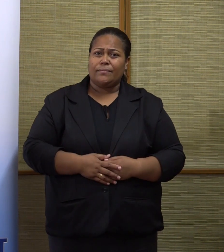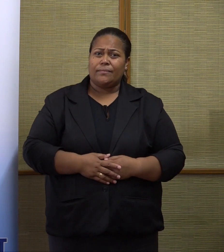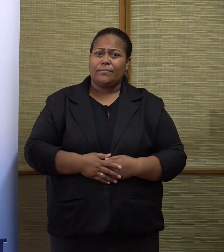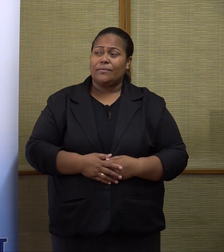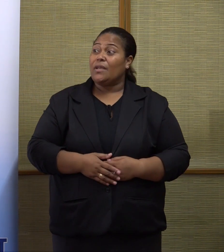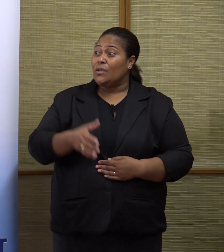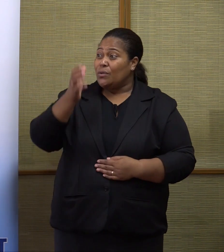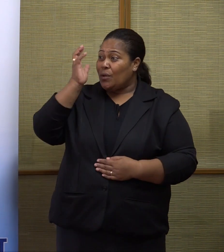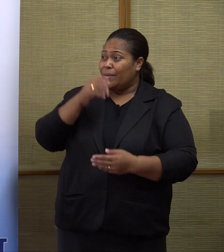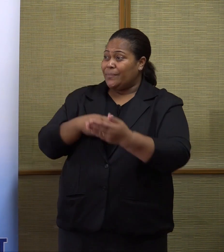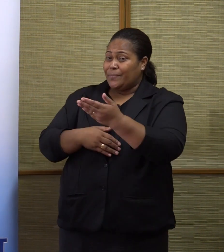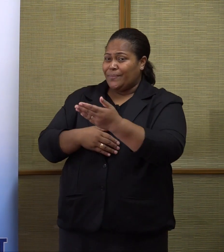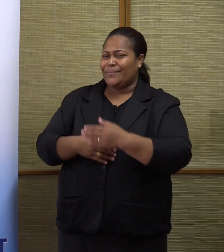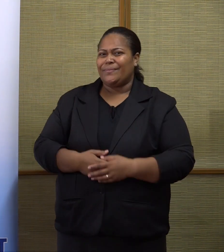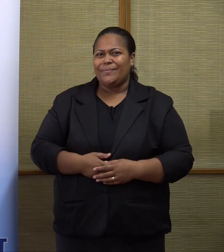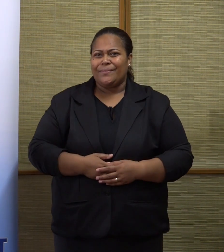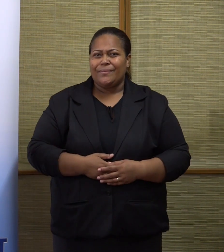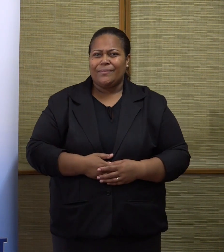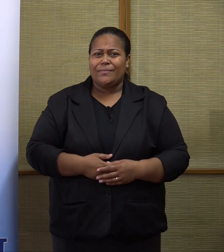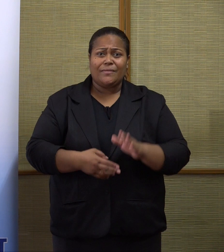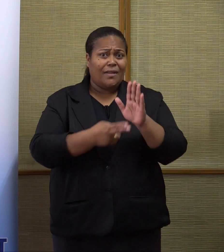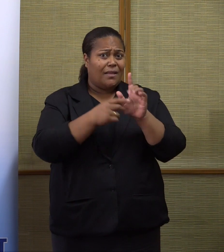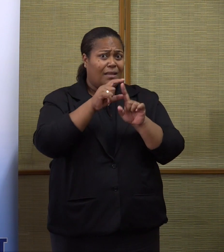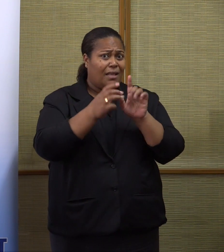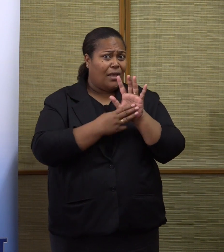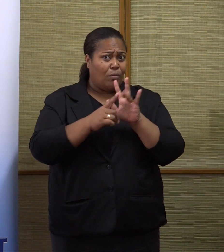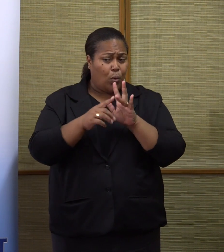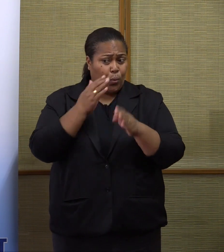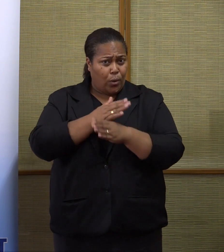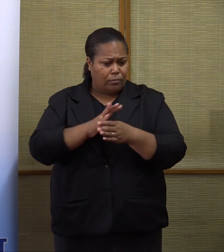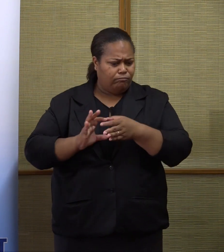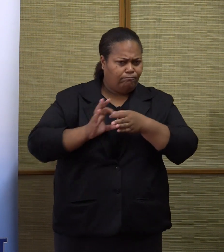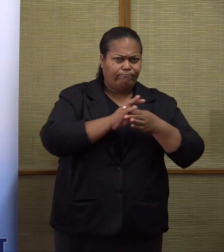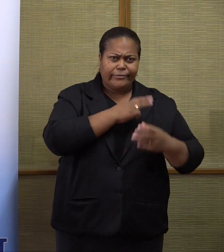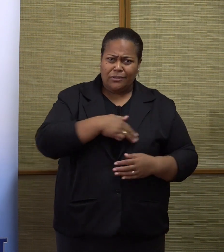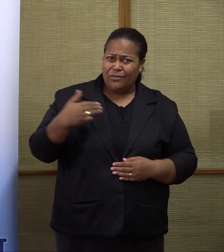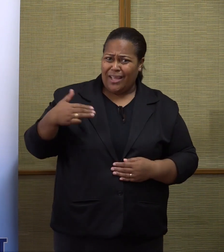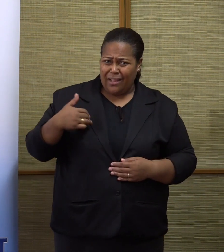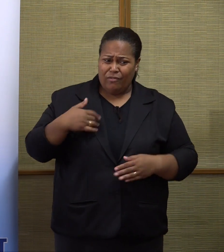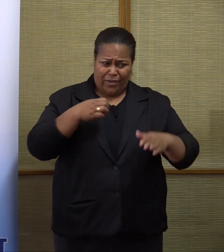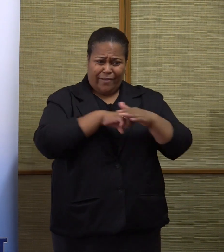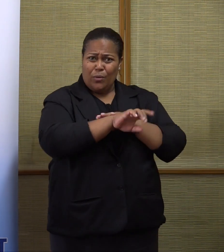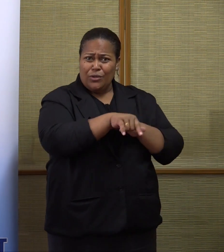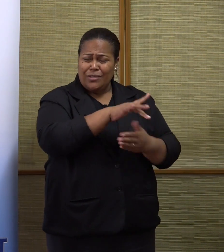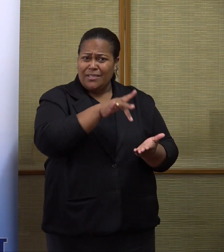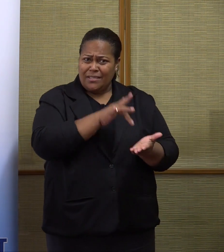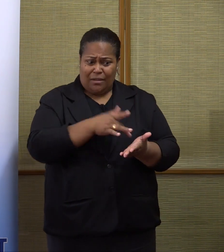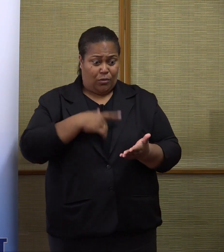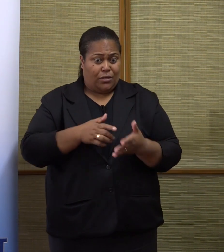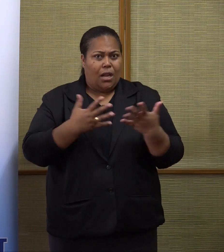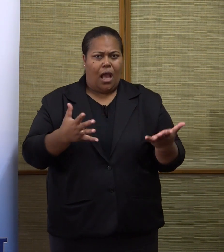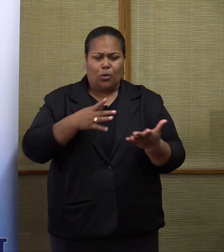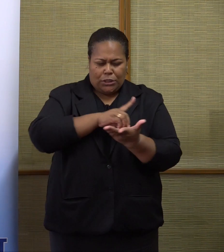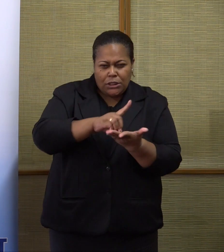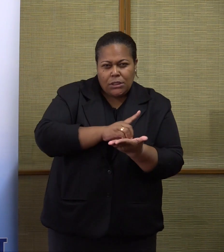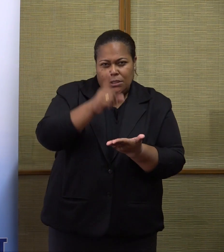Sorry, I'm Corey from SBC. Is the NDMO working with the Health Ministry in evacuation centers, given that this period where disease outbreak